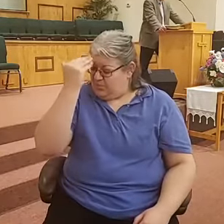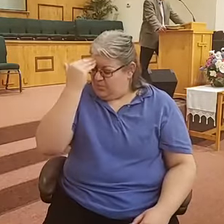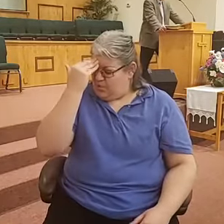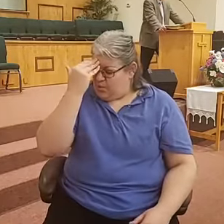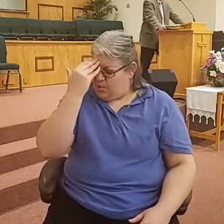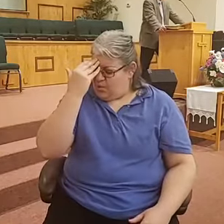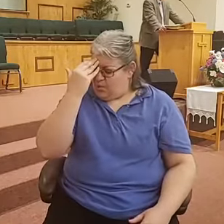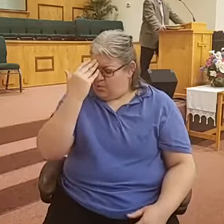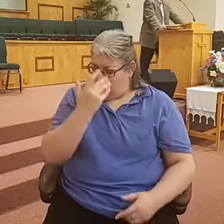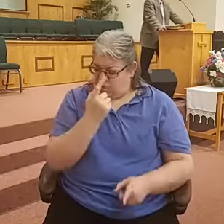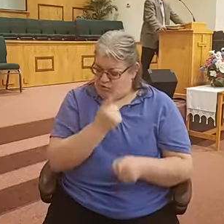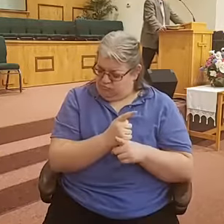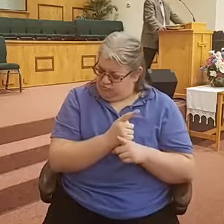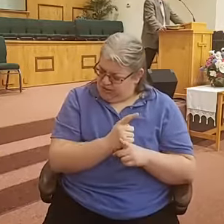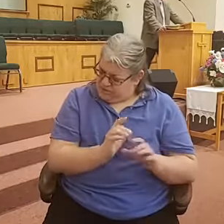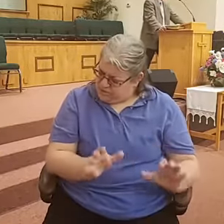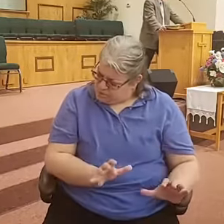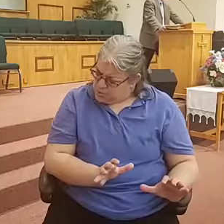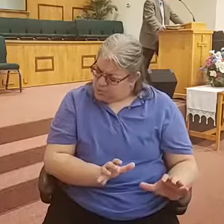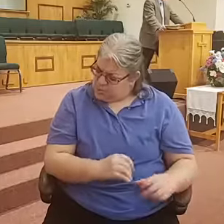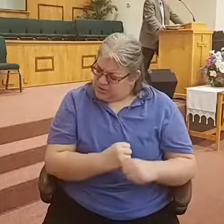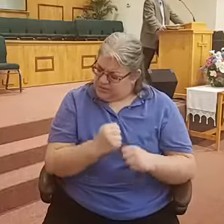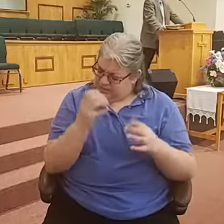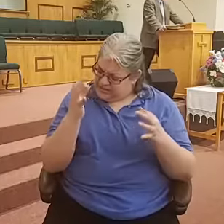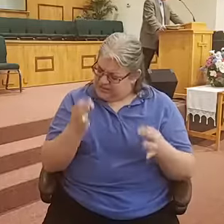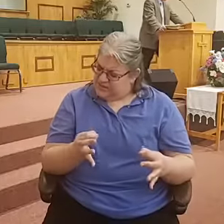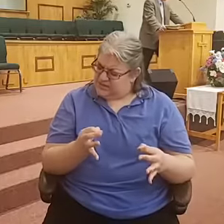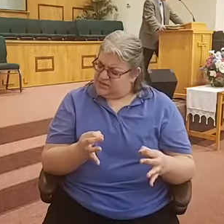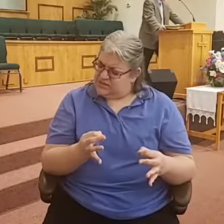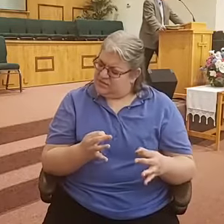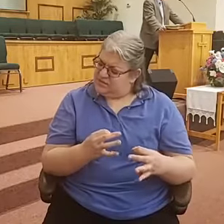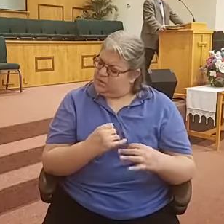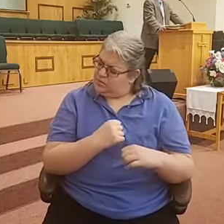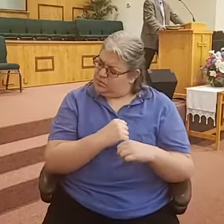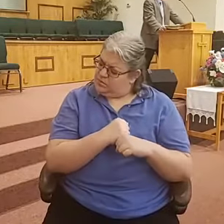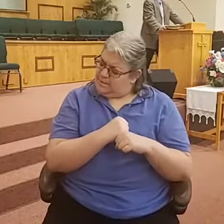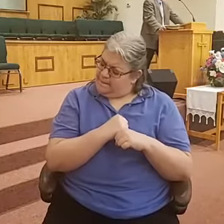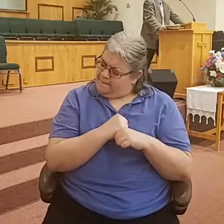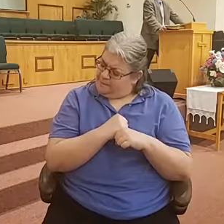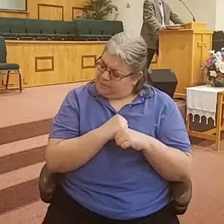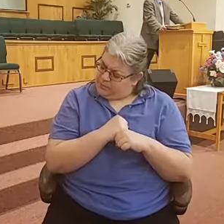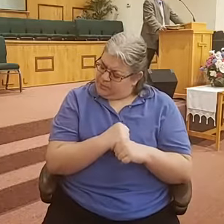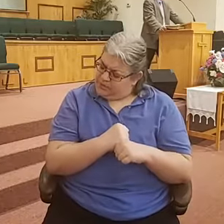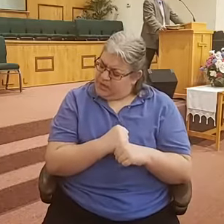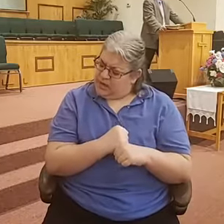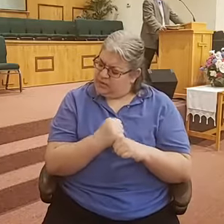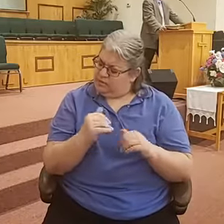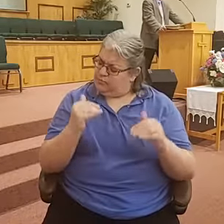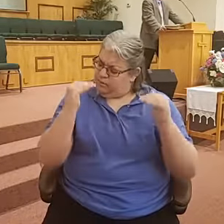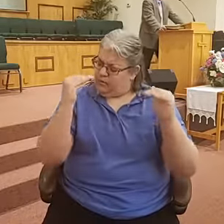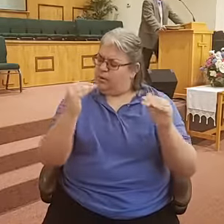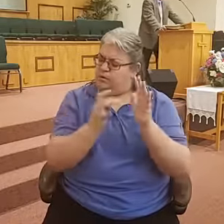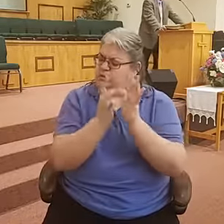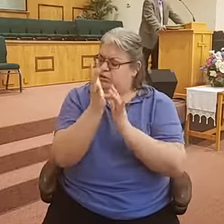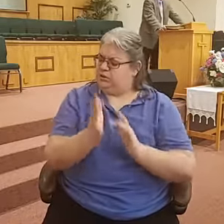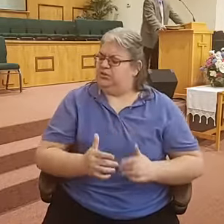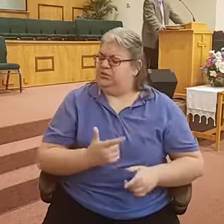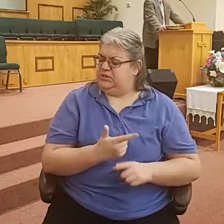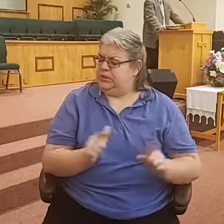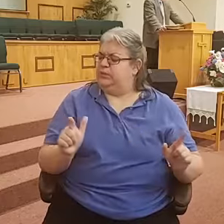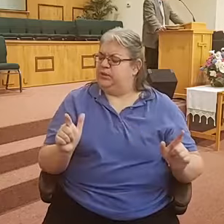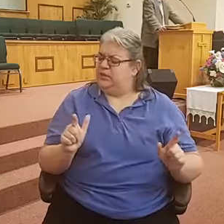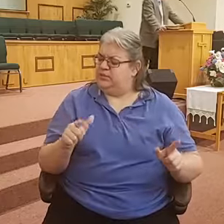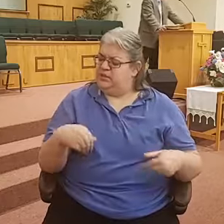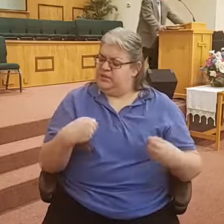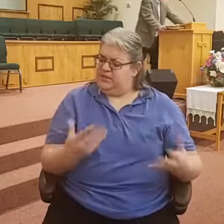right to do, to make decisions that would protect and promote our Christian liberties. Give them courage to